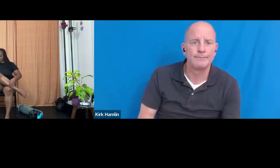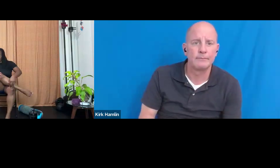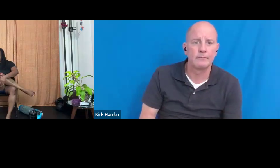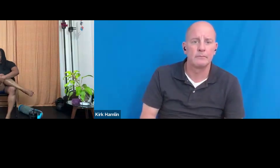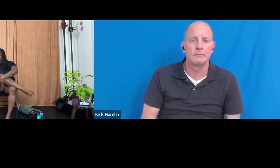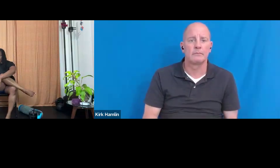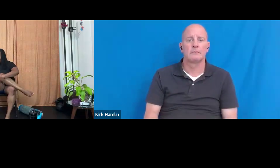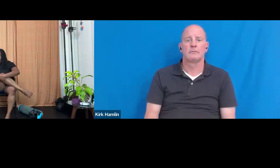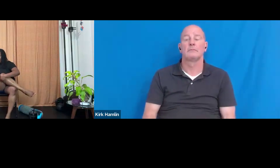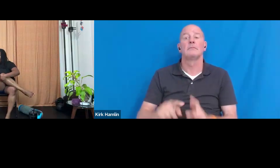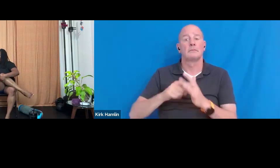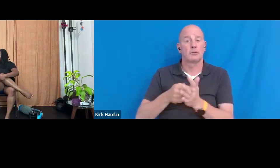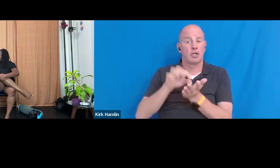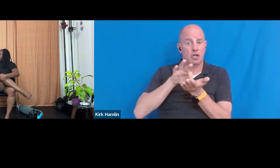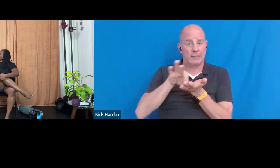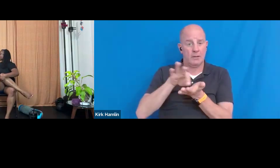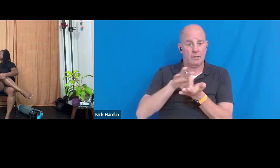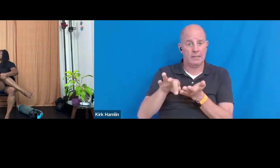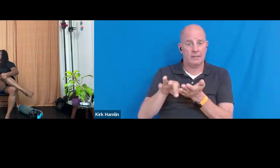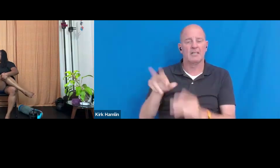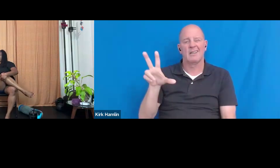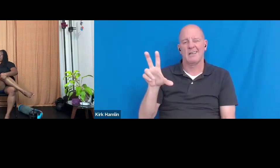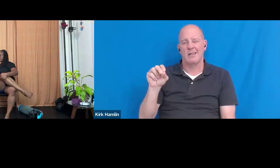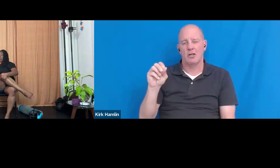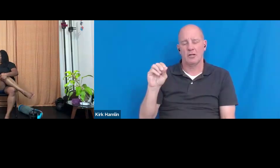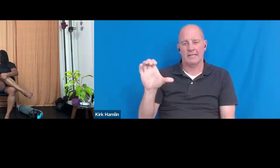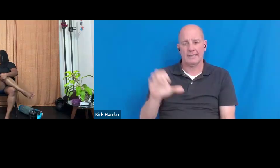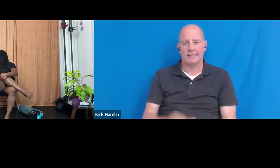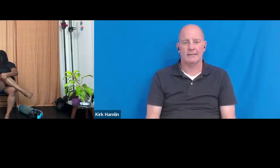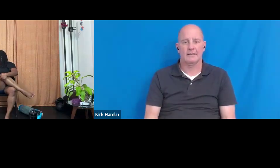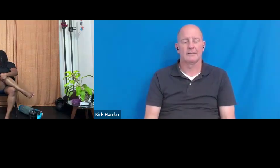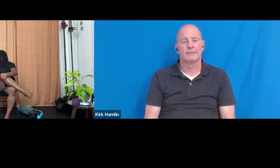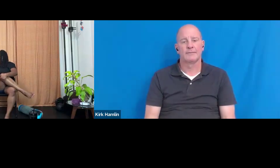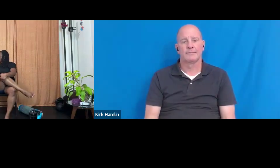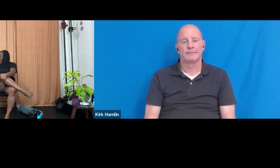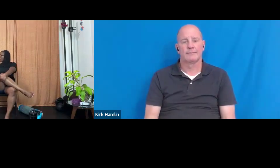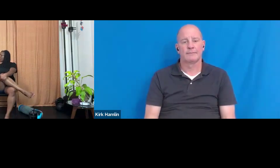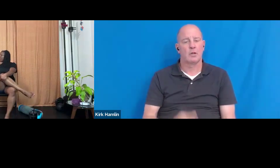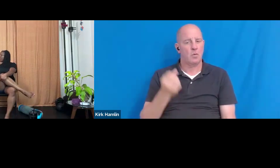I'll start counting about 30 seconds from now.